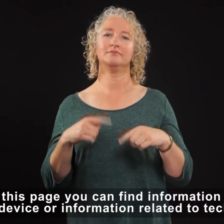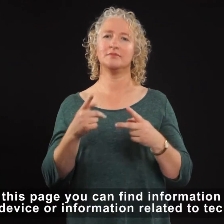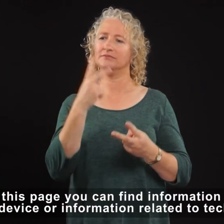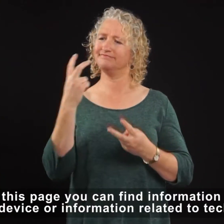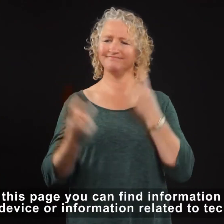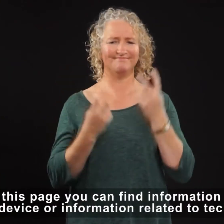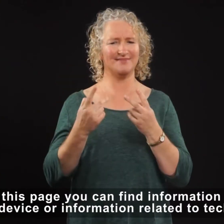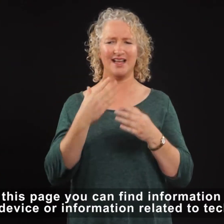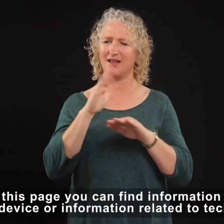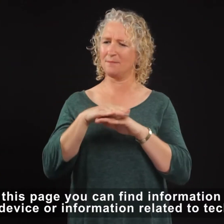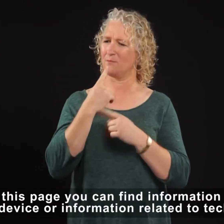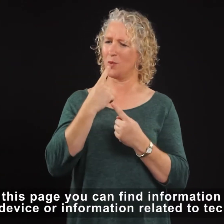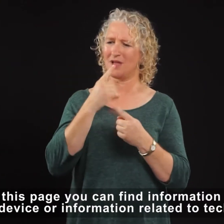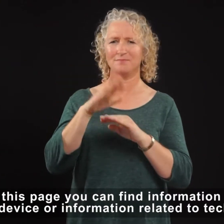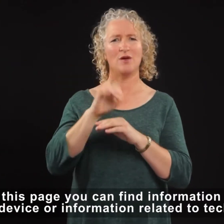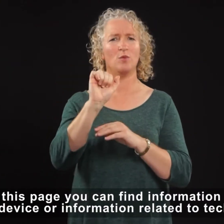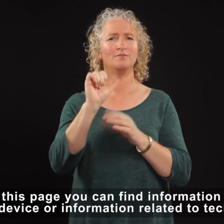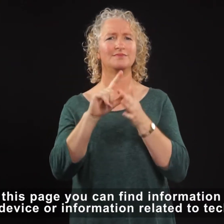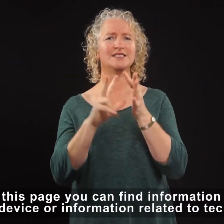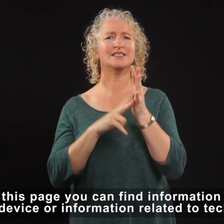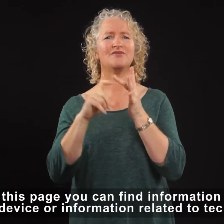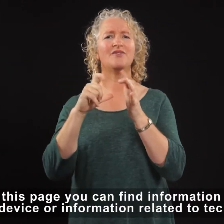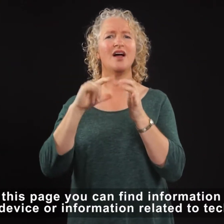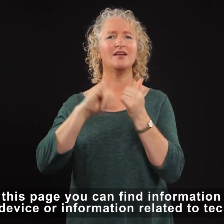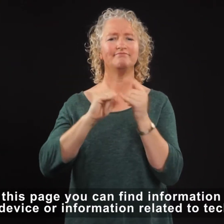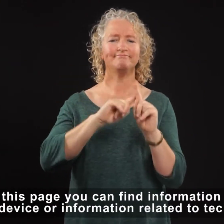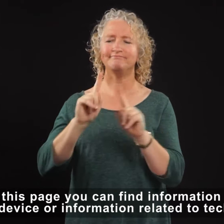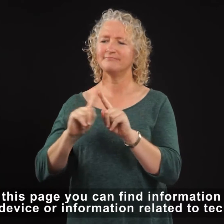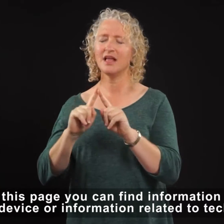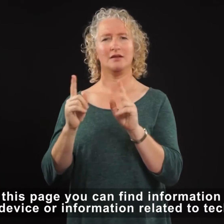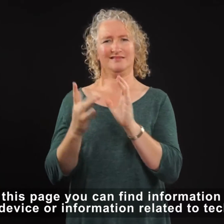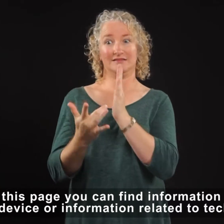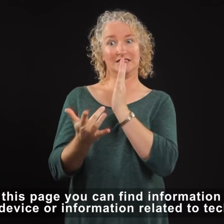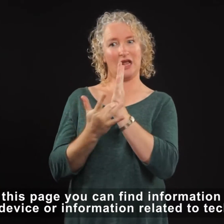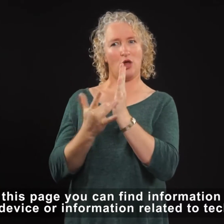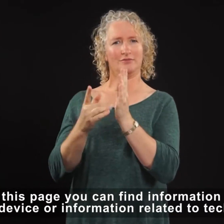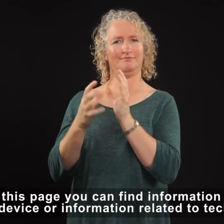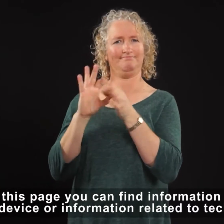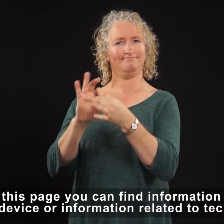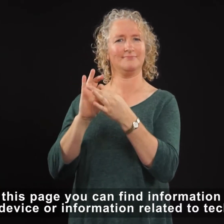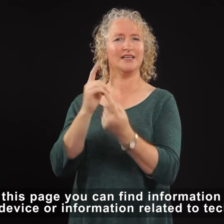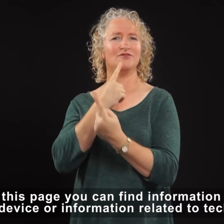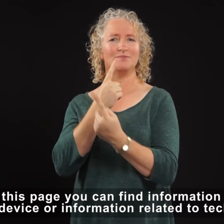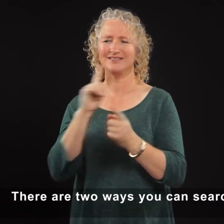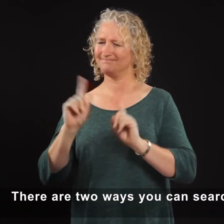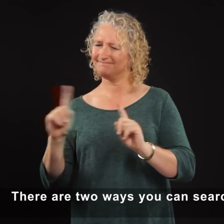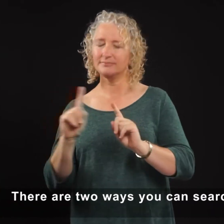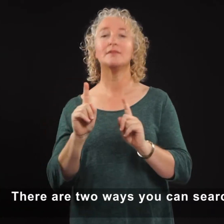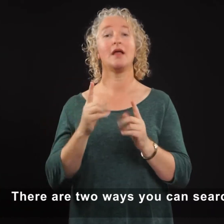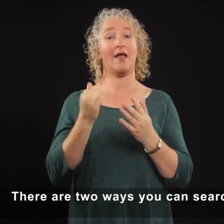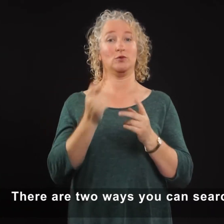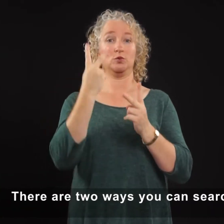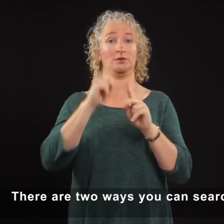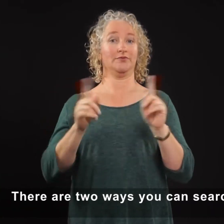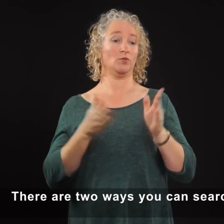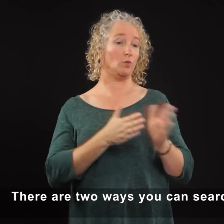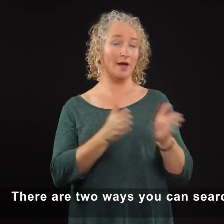In this page, you can find information about your device or information related to technology. There are two ways you can